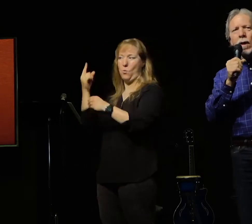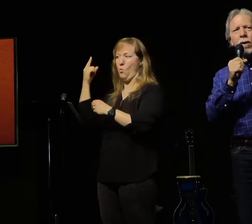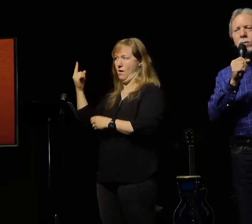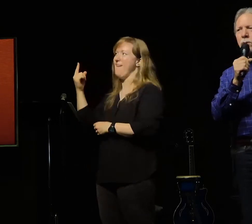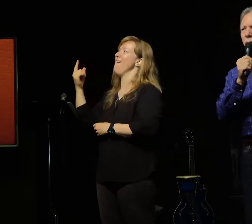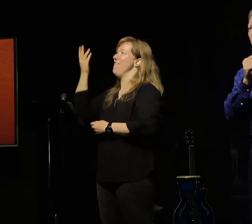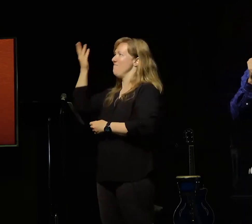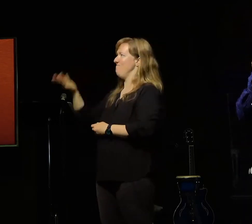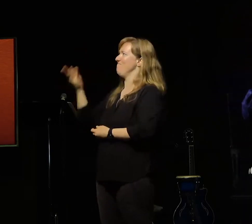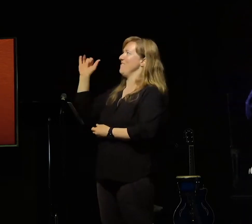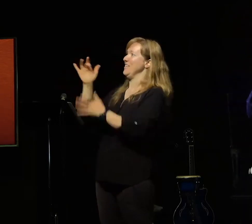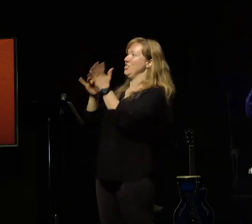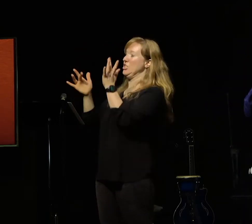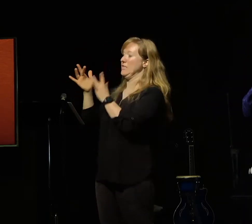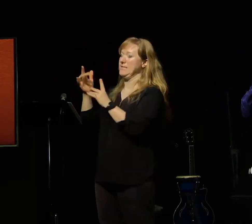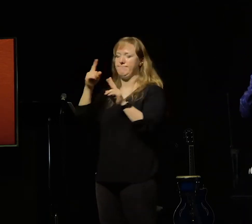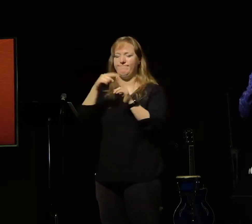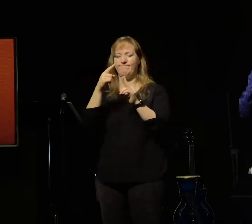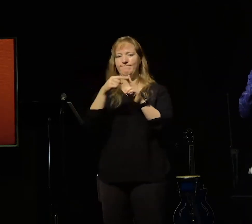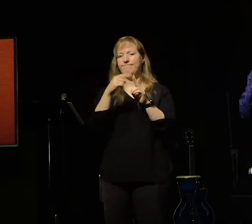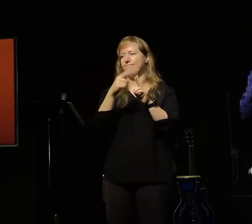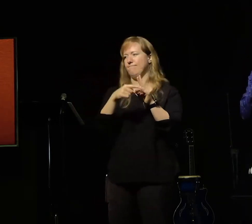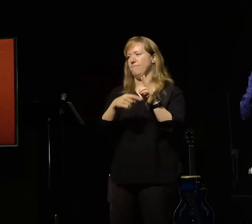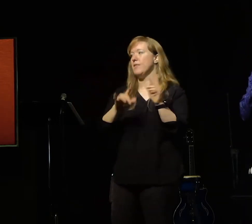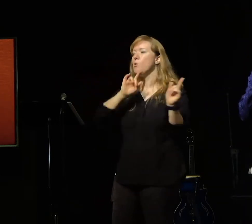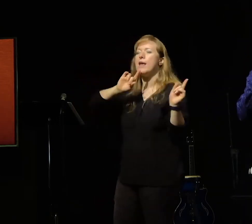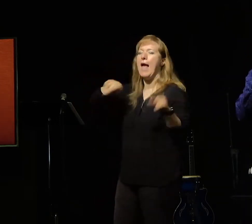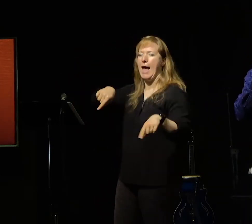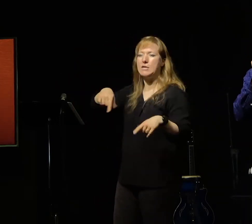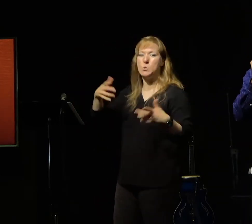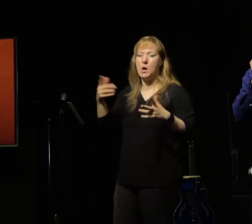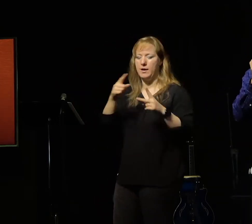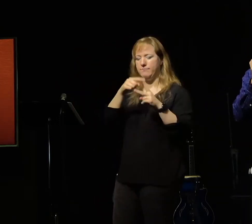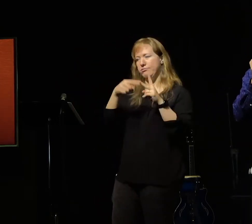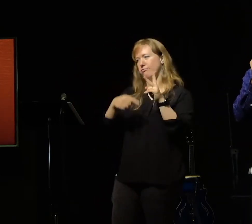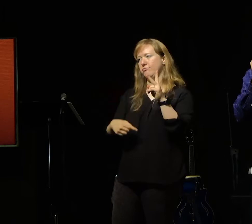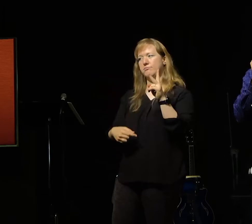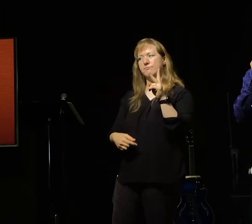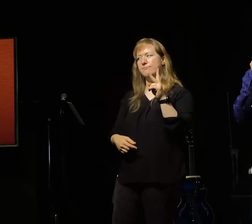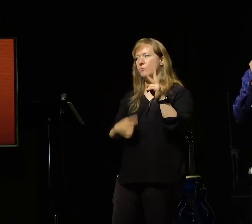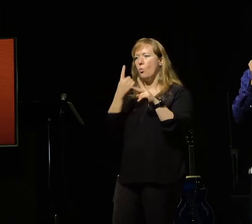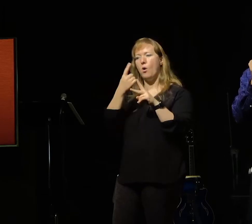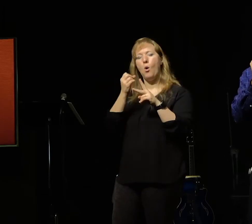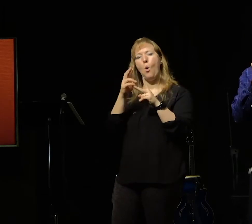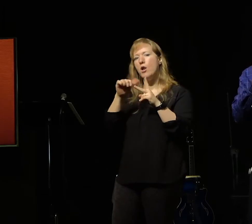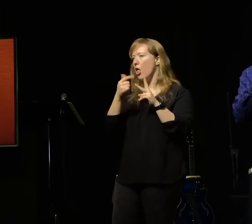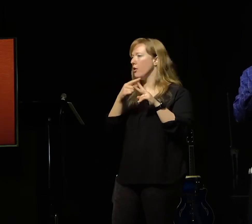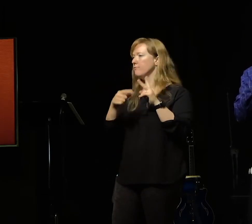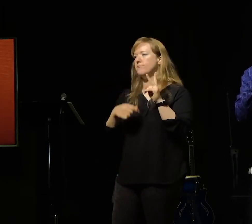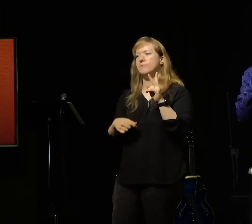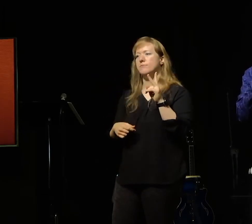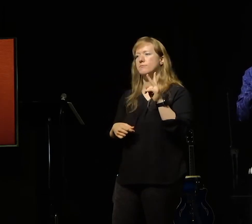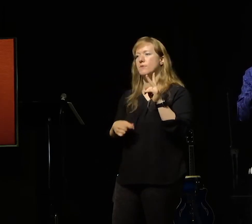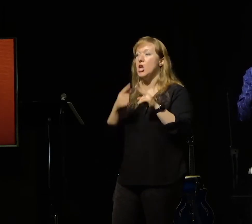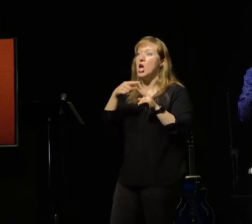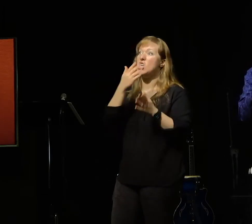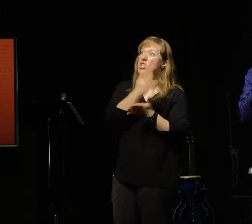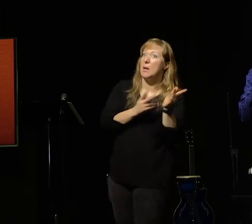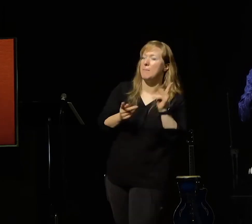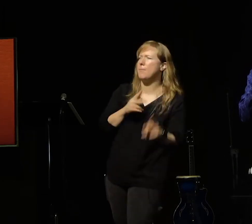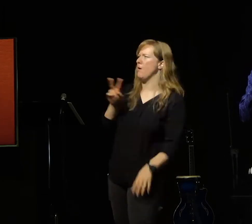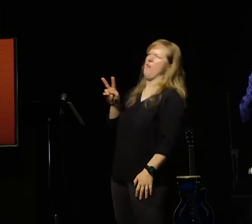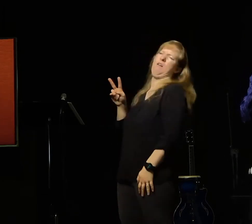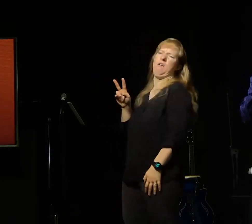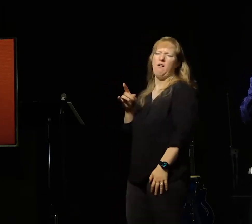there are those that are going to be just like those magnets when they're opposed to each other. It, boy, it's going to rub them the wrong way.